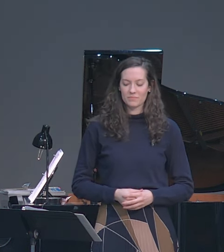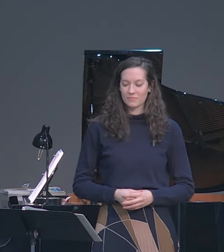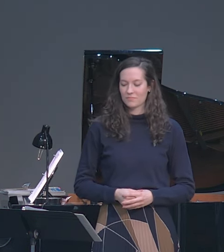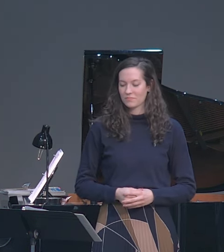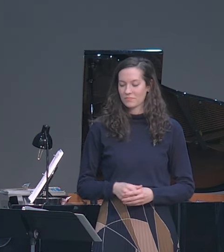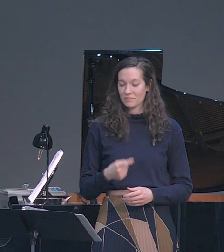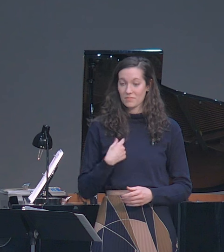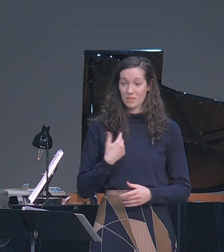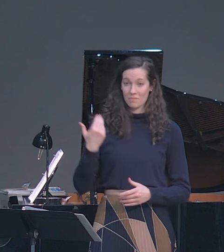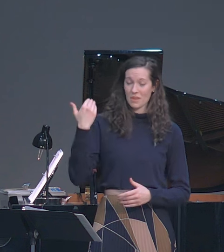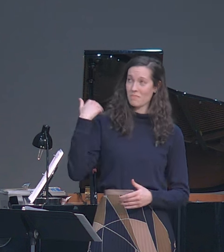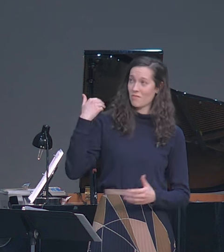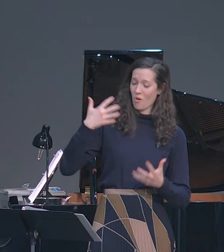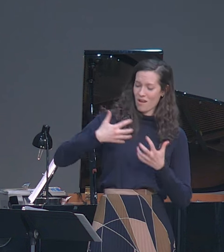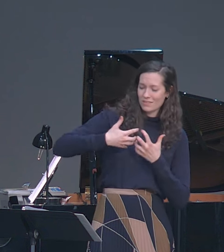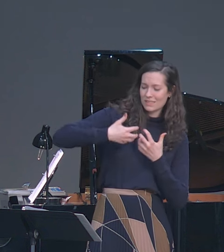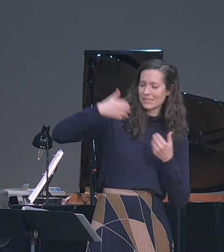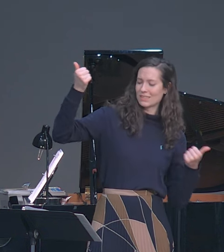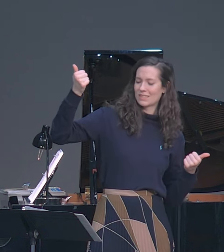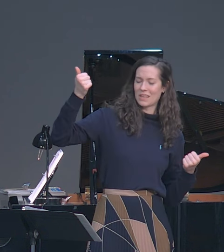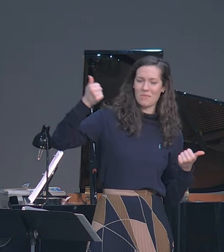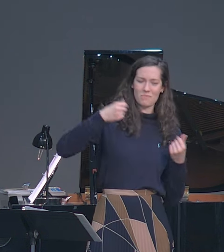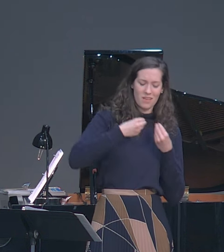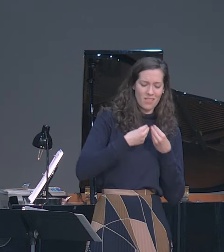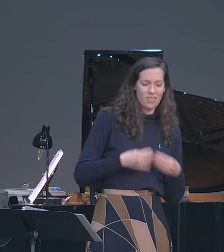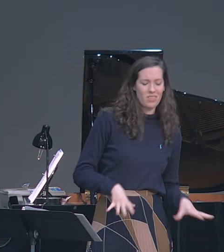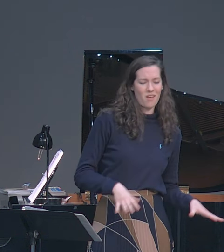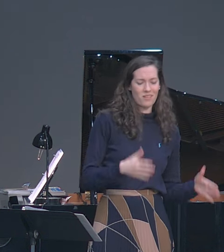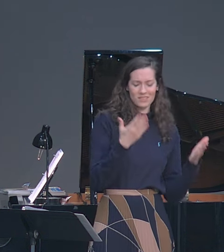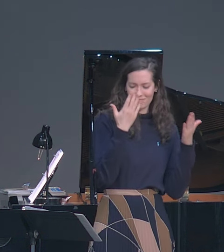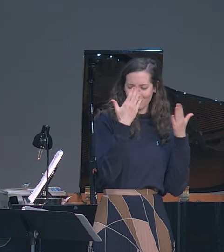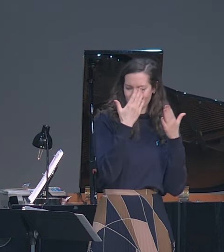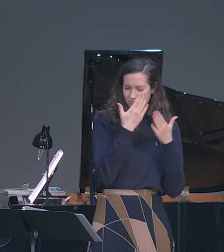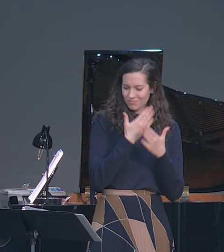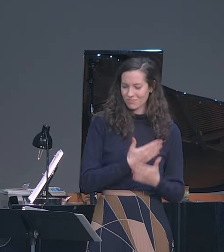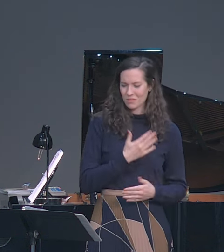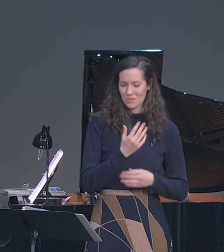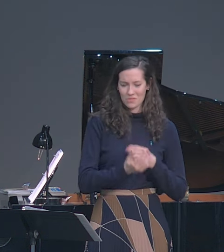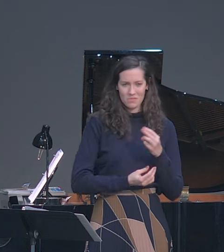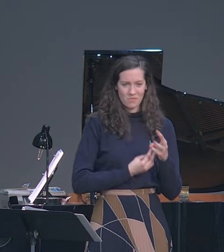life. I once was lost in darkness.